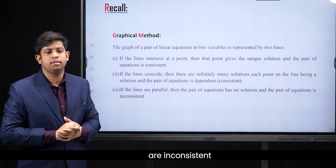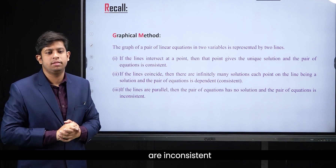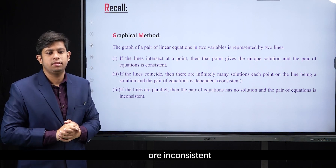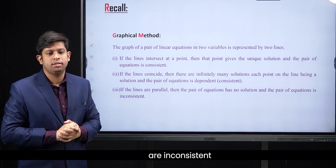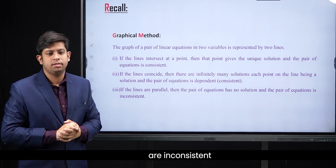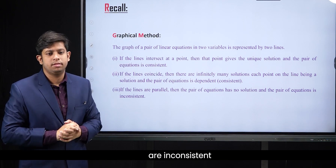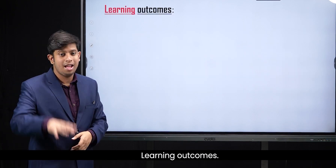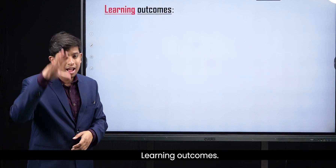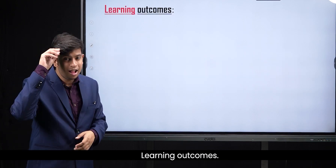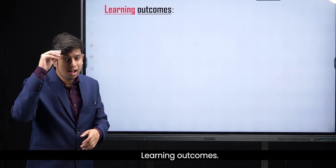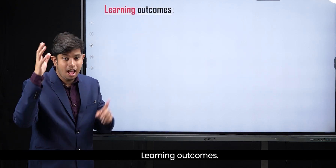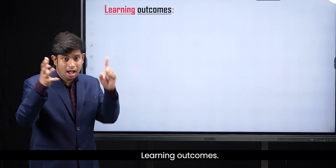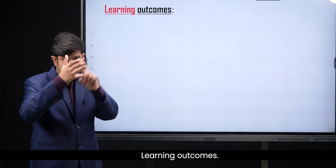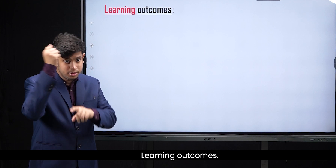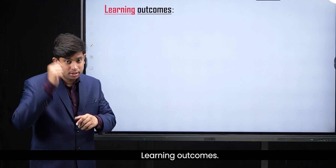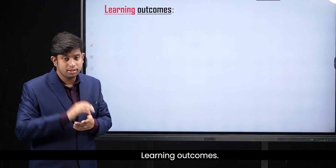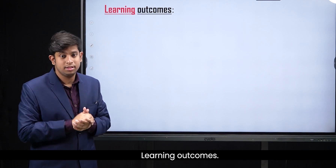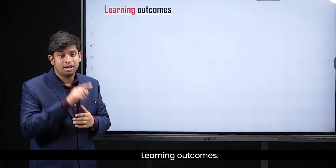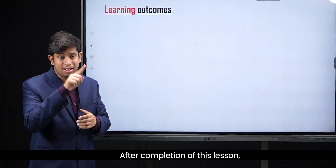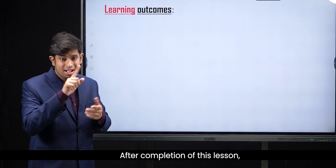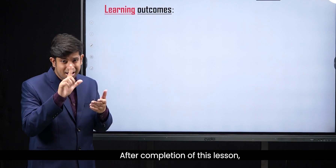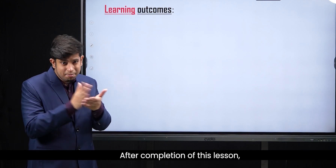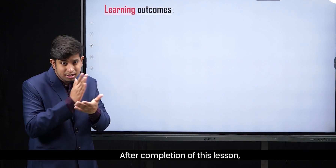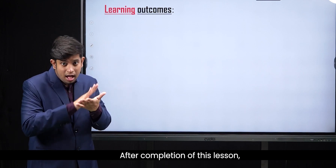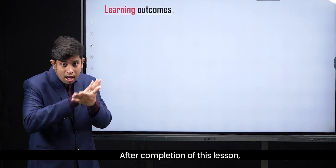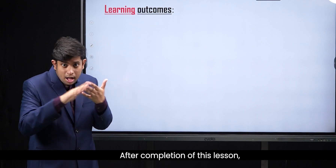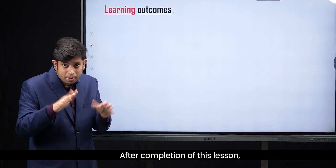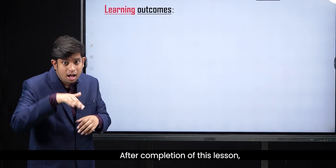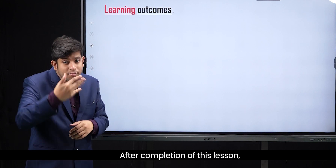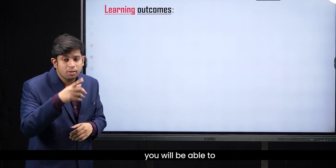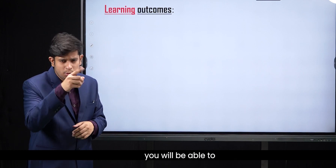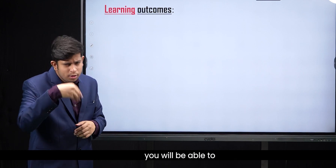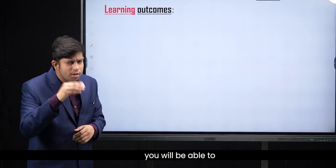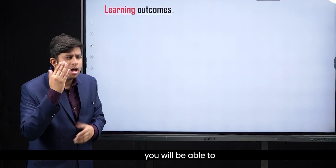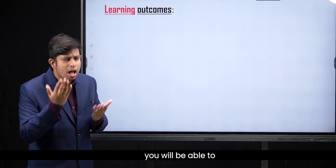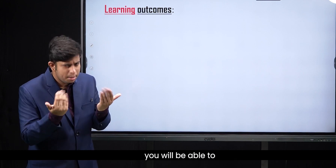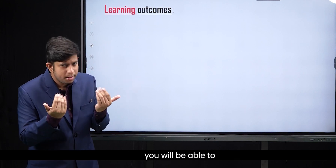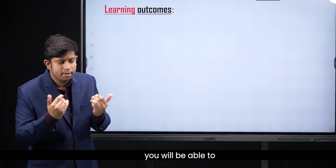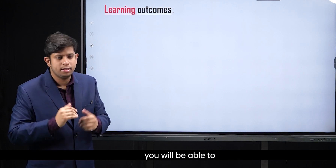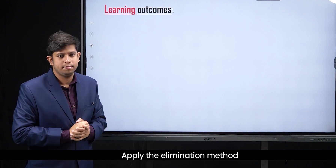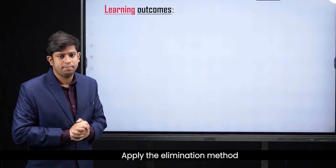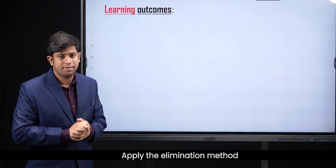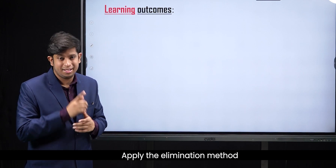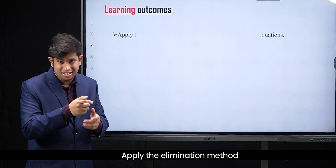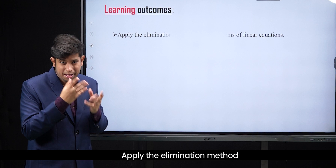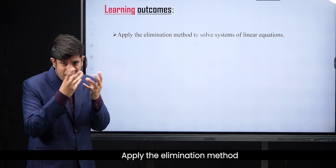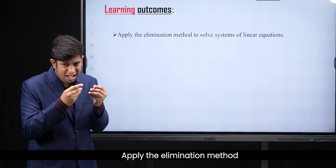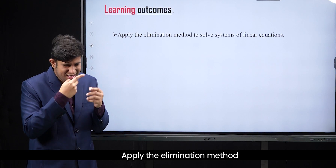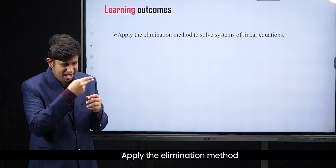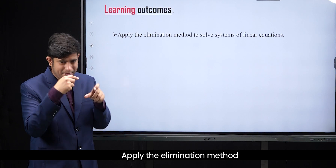inconsistent. Learning outcomes. After completion of this lesson, you will be able to apply the elimination method